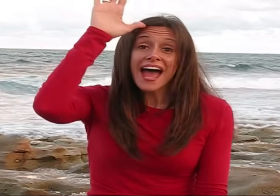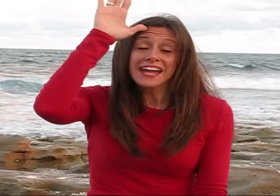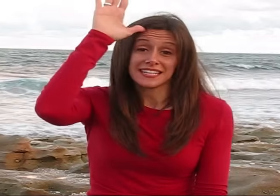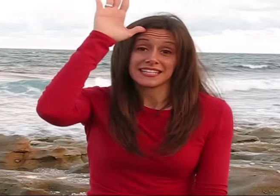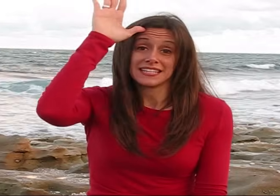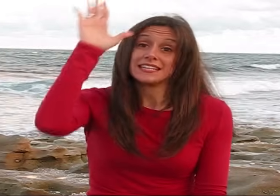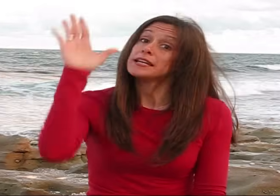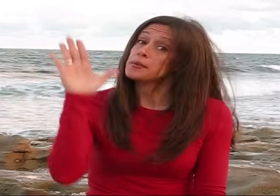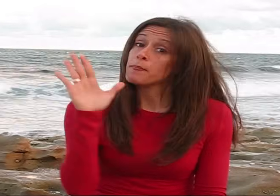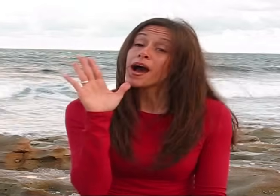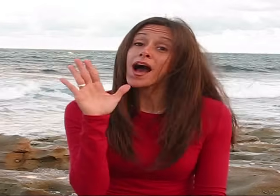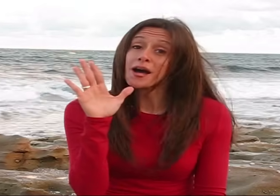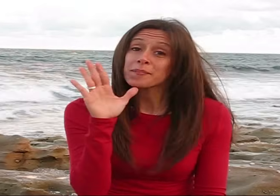daddy, mommy,